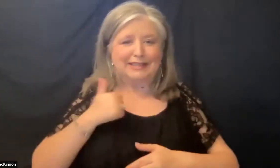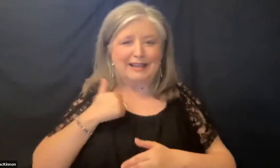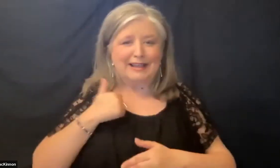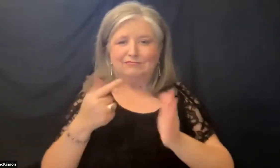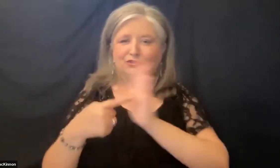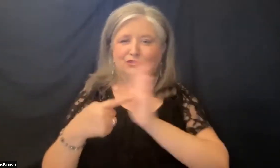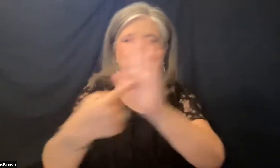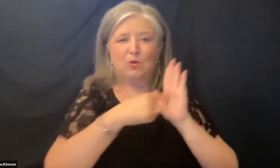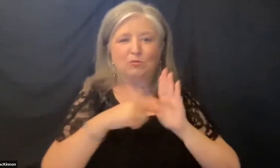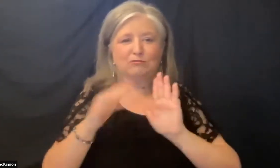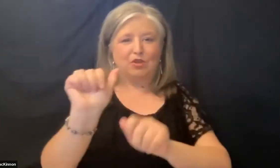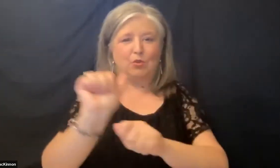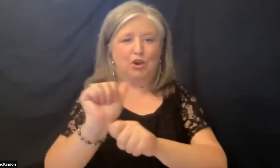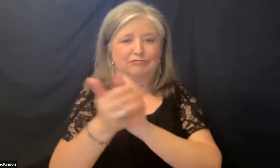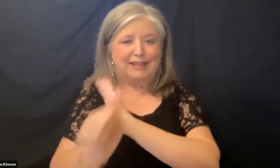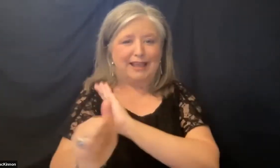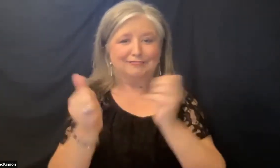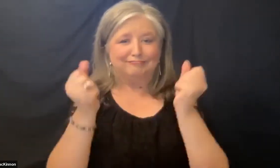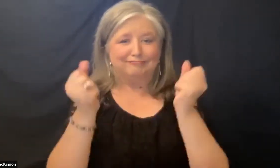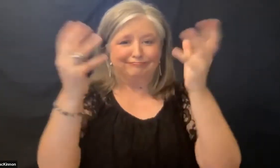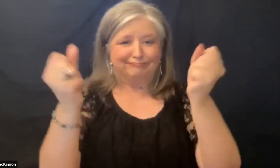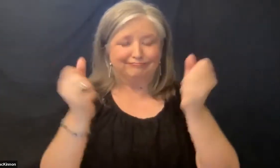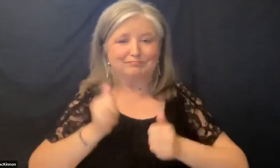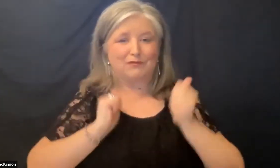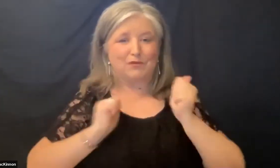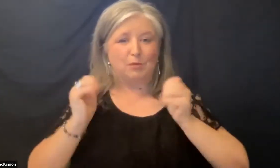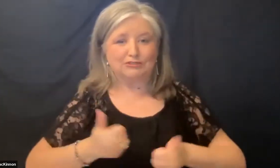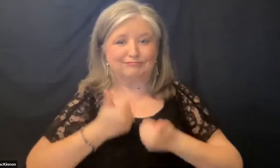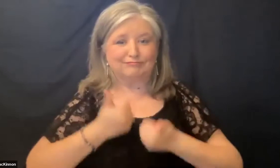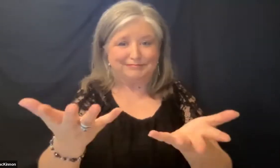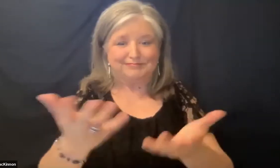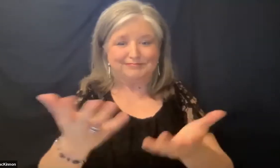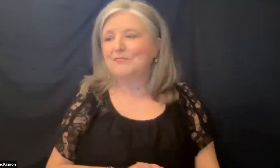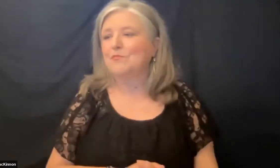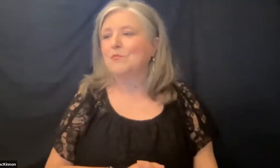There's so many fine, talented, deaf and hard of hearing artists here in Canada.